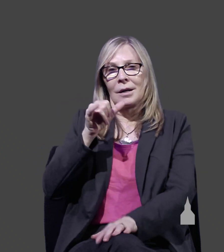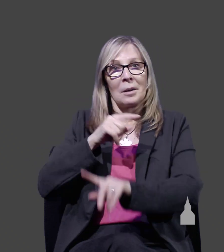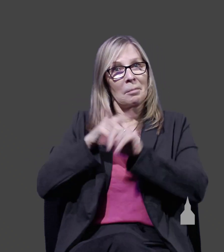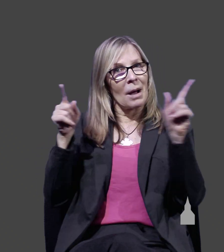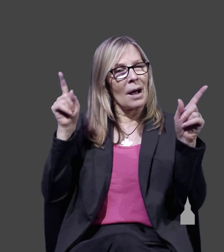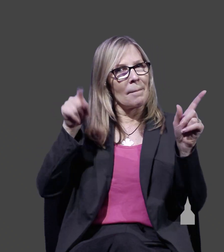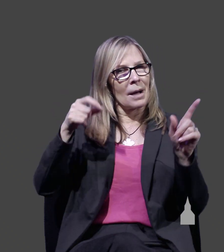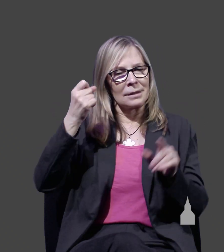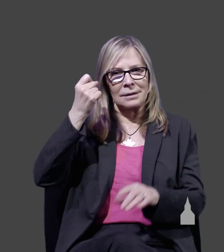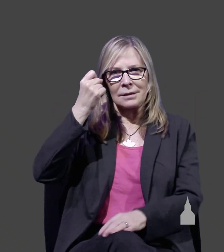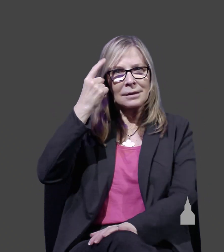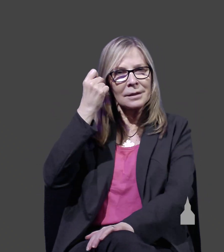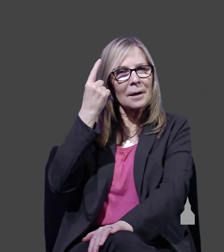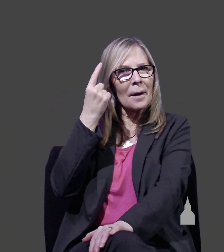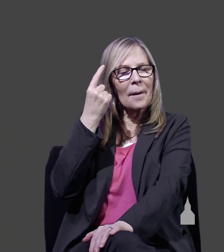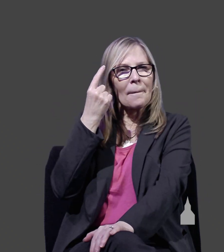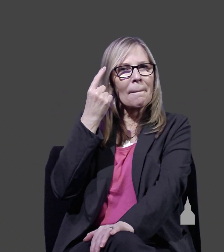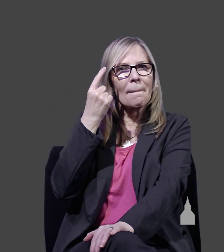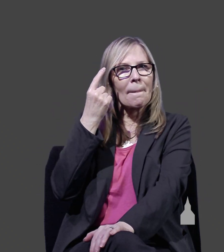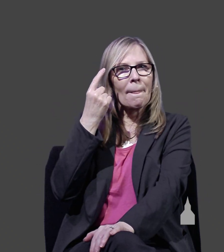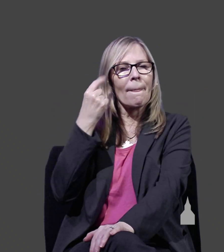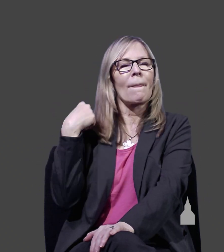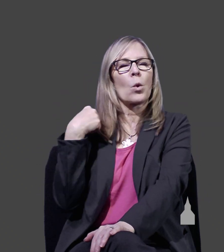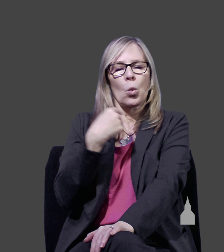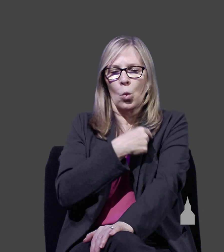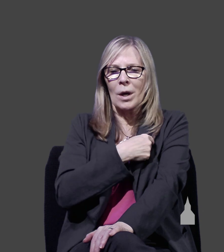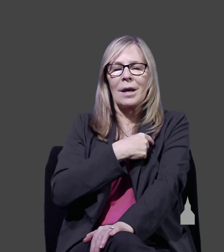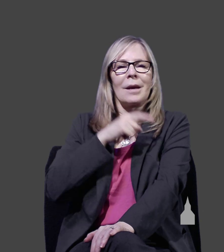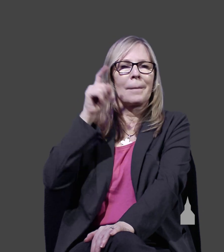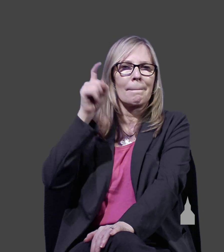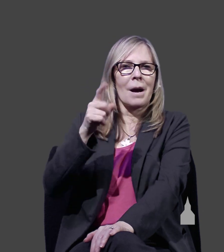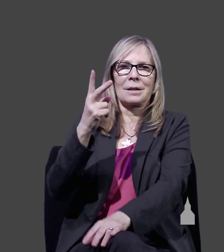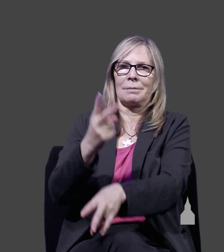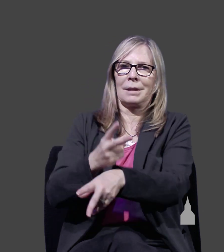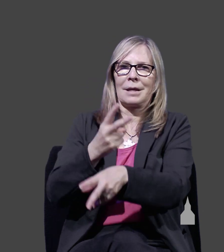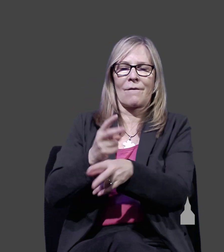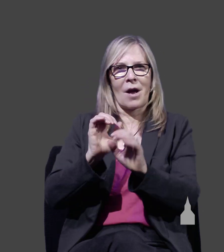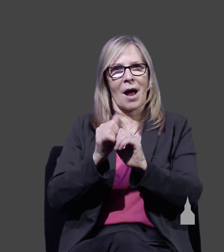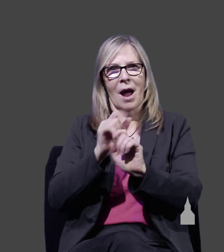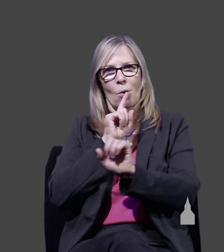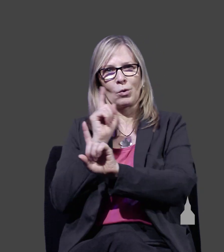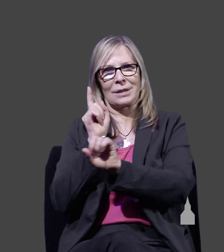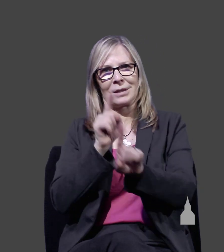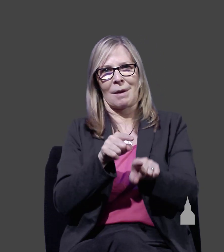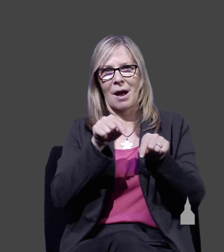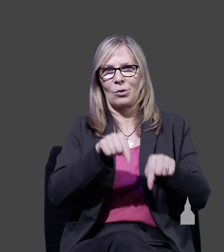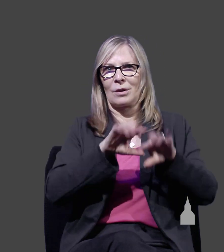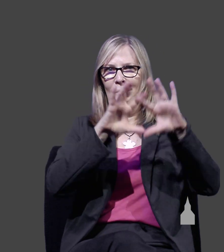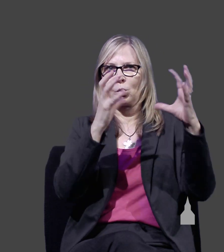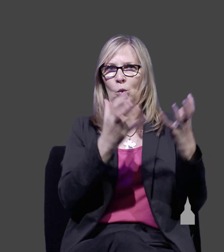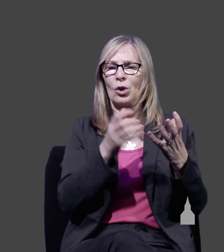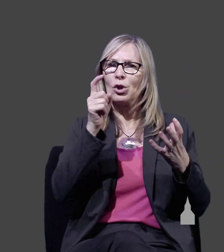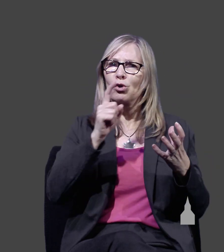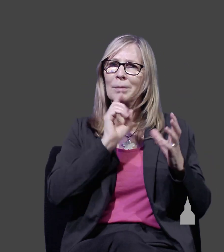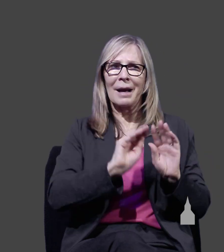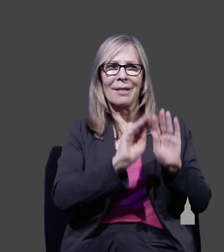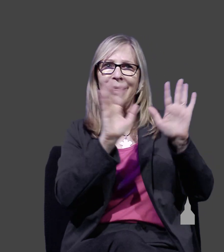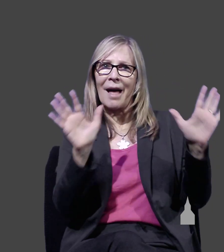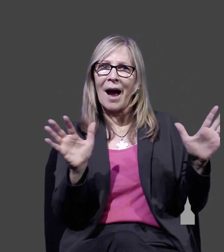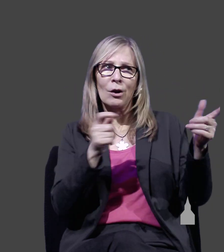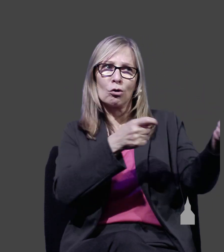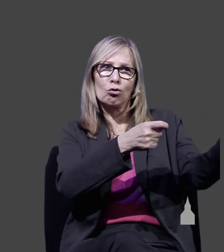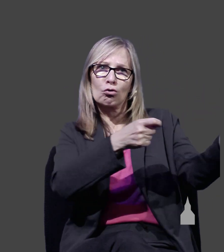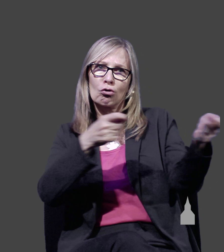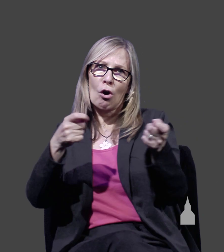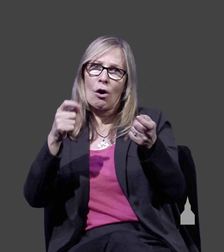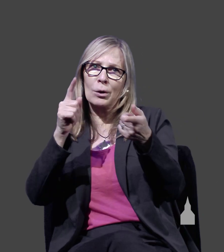have to realize that we have to be careful how we respond to this world, because we're supposed to be a light drawing them